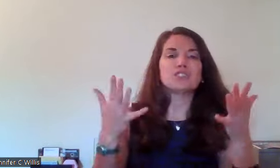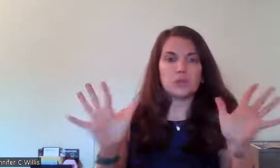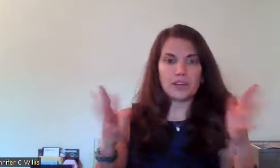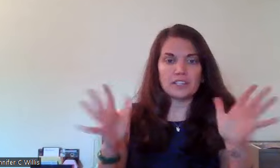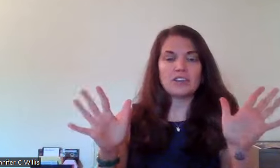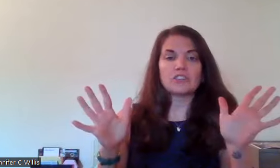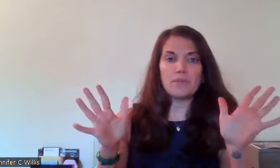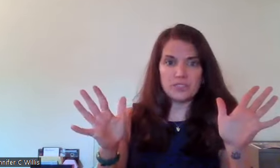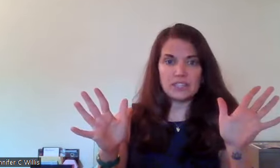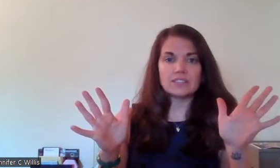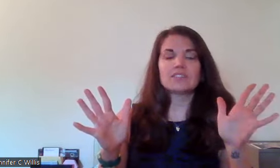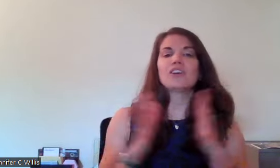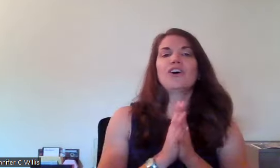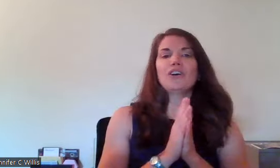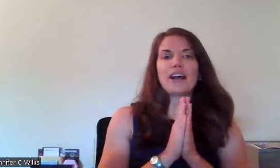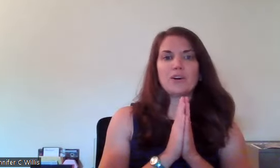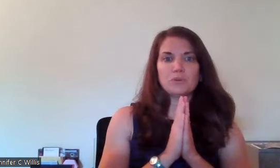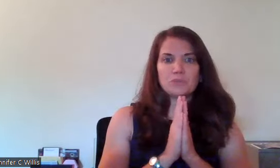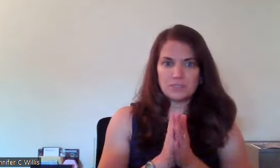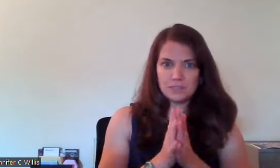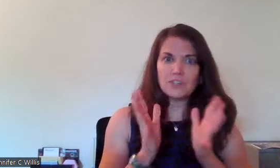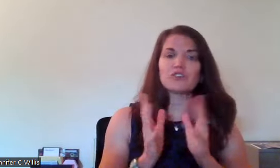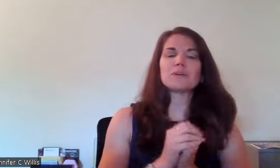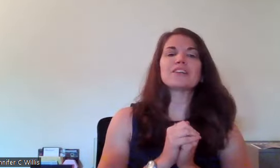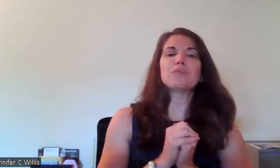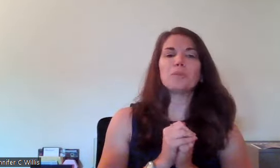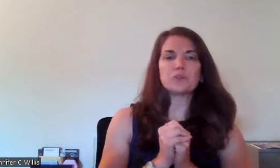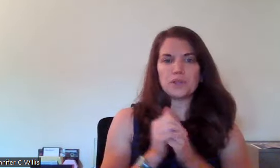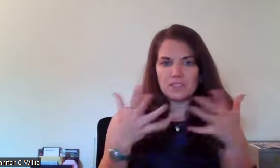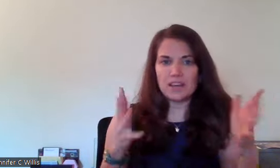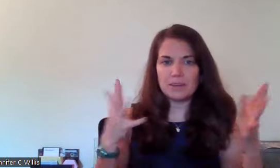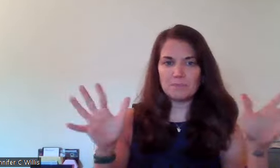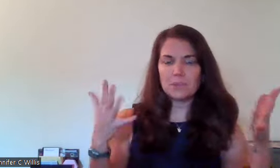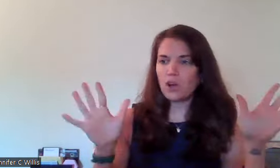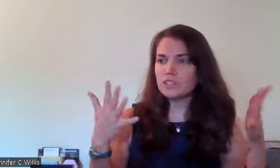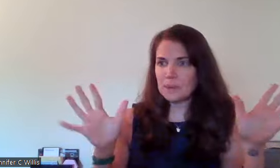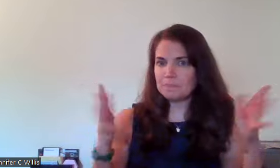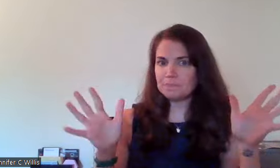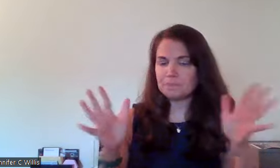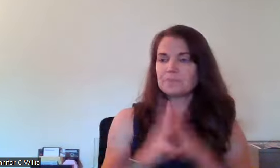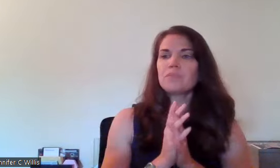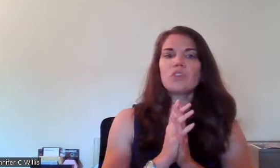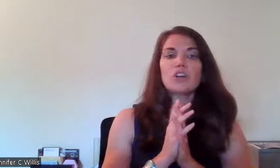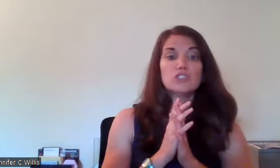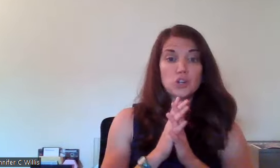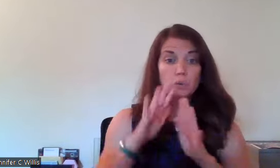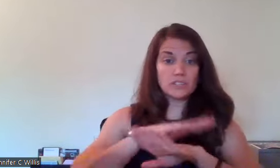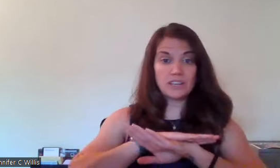So that can tell your emphasis on how severe you're being in the moment with the sign. All done. Don't.